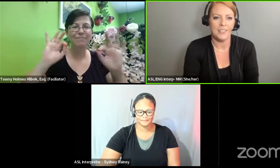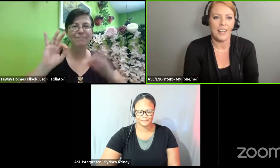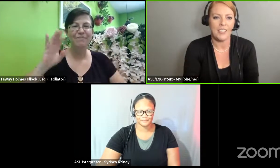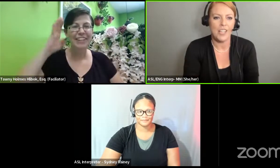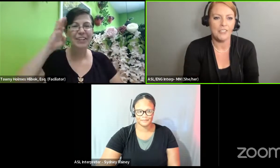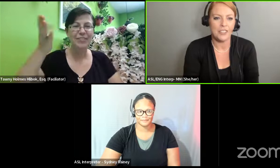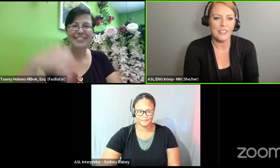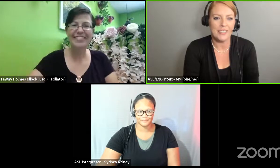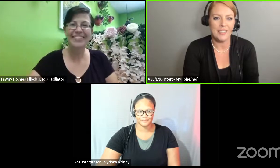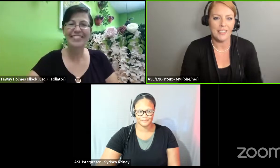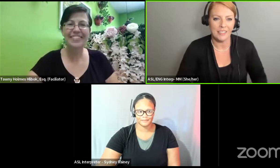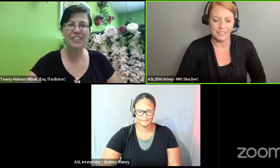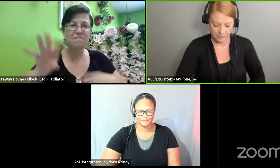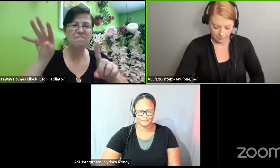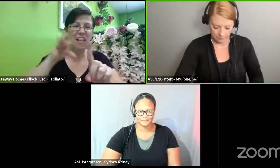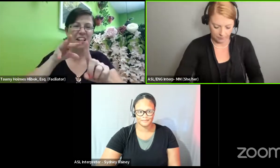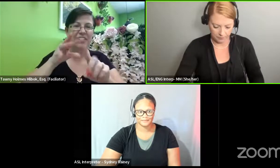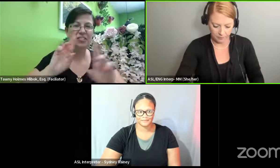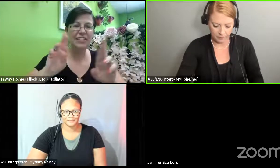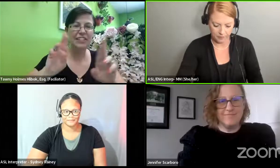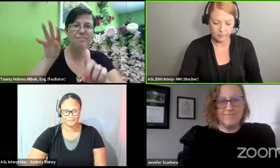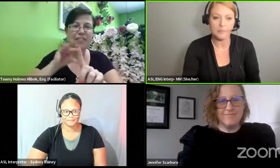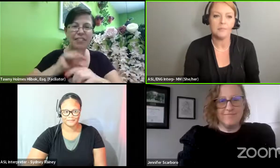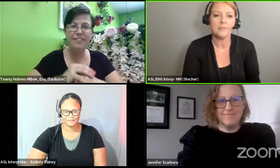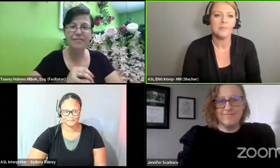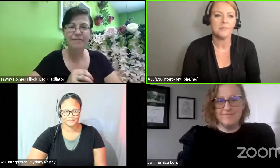Okay, great. Jennifer is here.